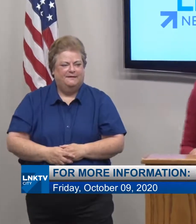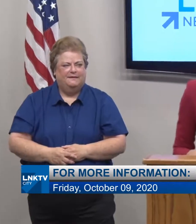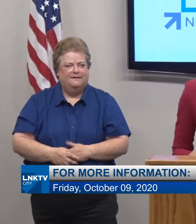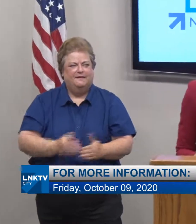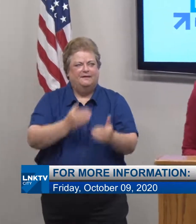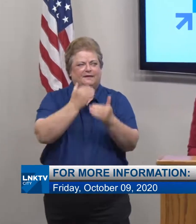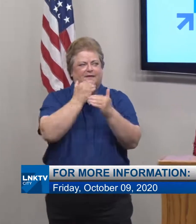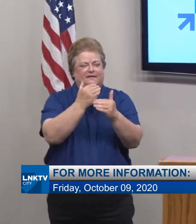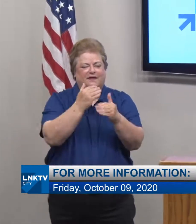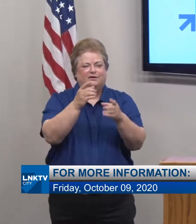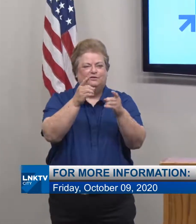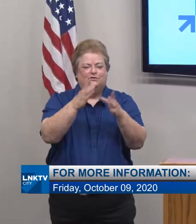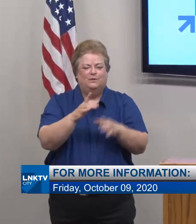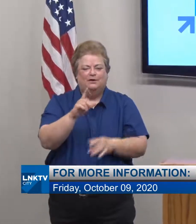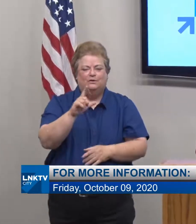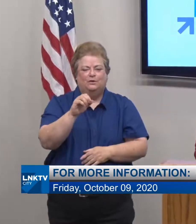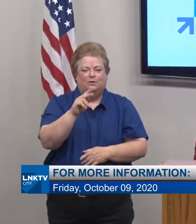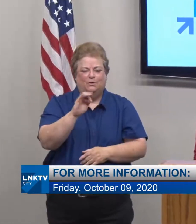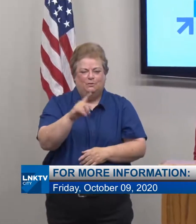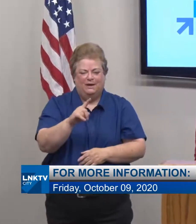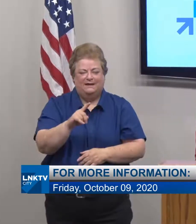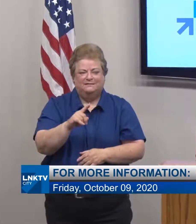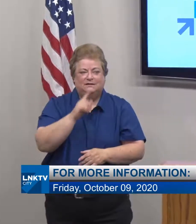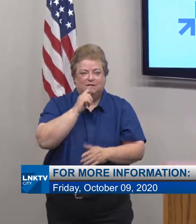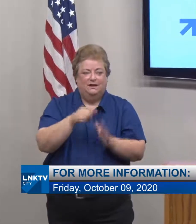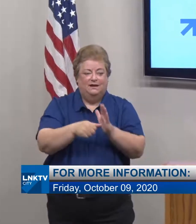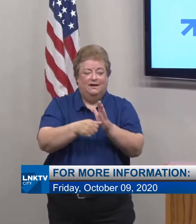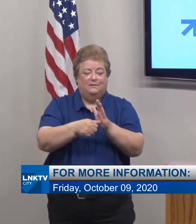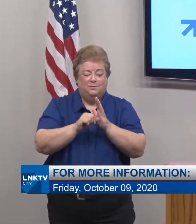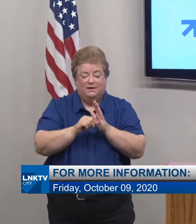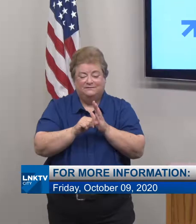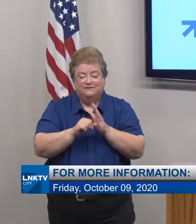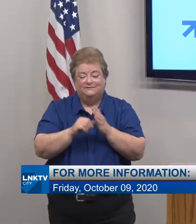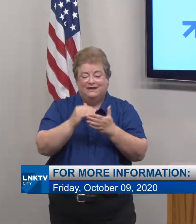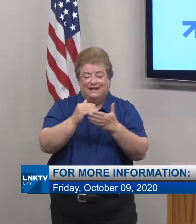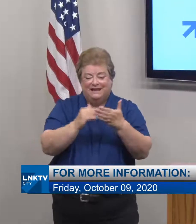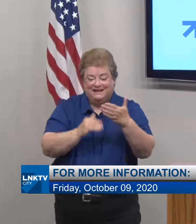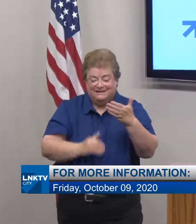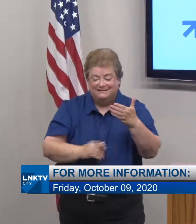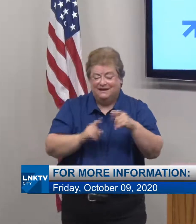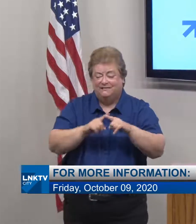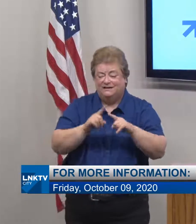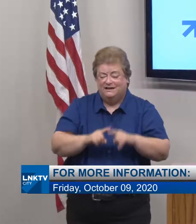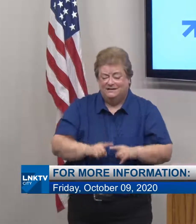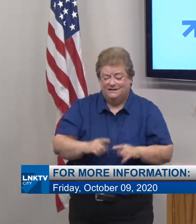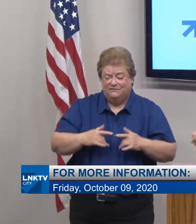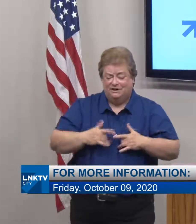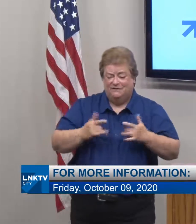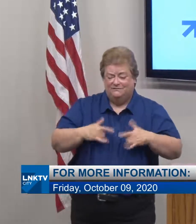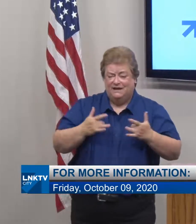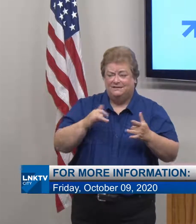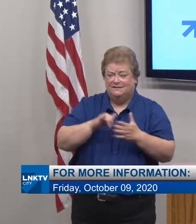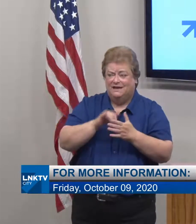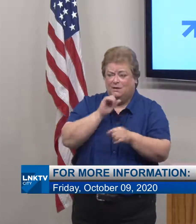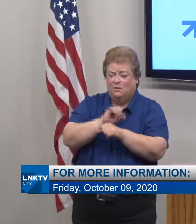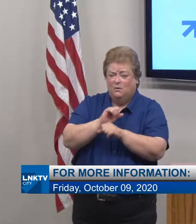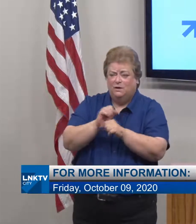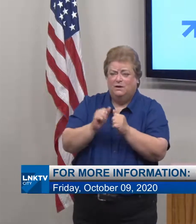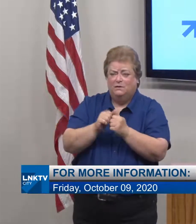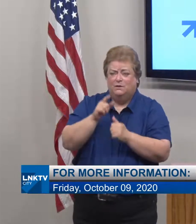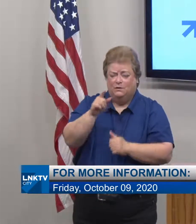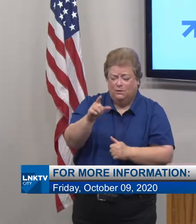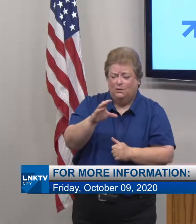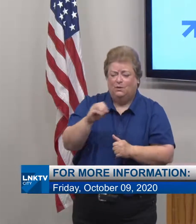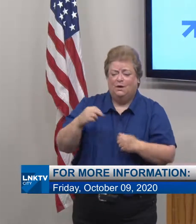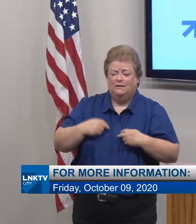Thank you, Director Lopez. That is certainly an impressive list of groups, venues, and events that are working with you and your team at the Health